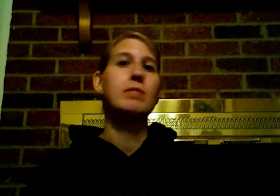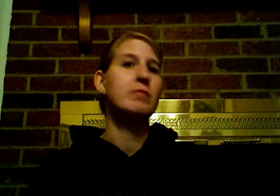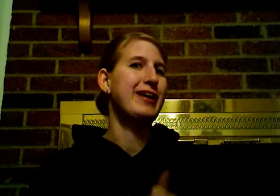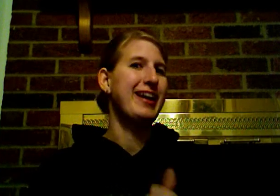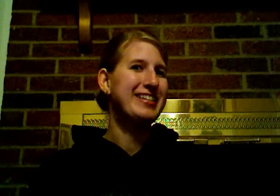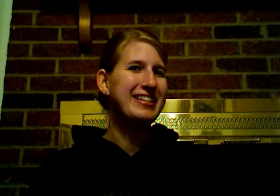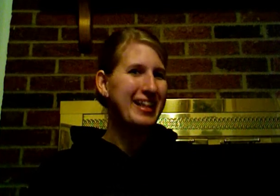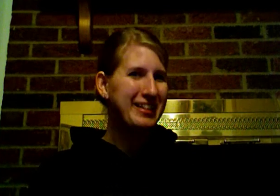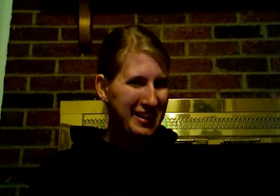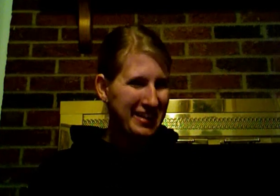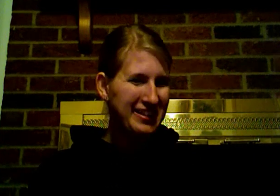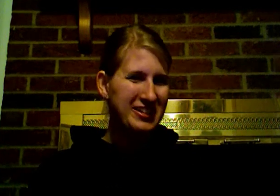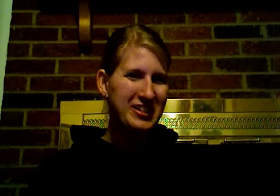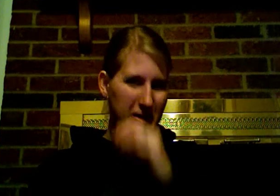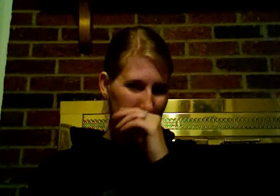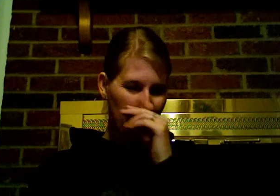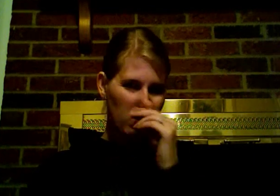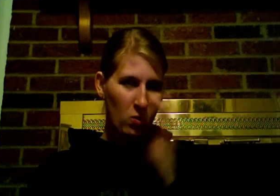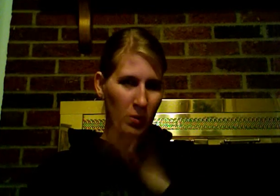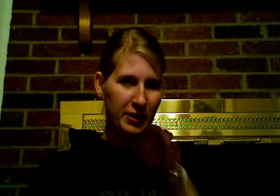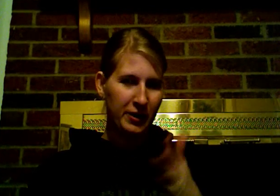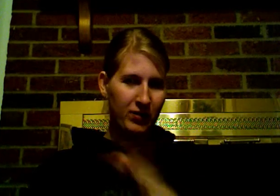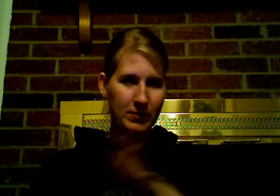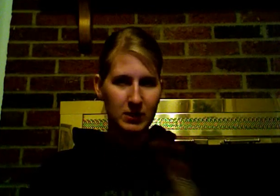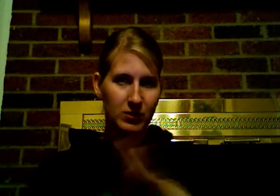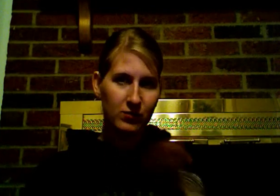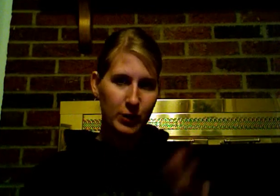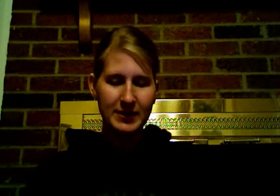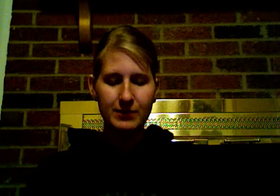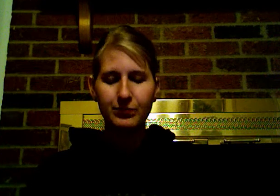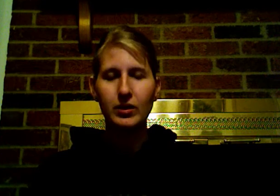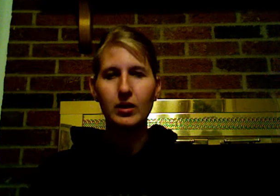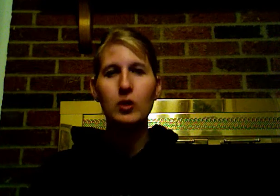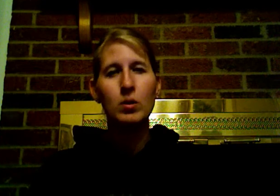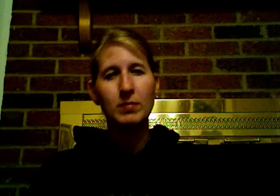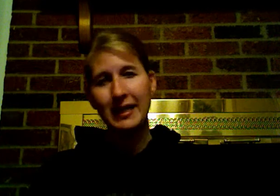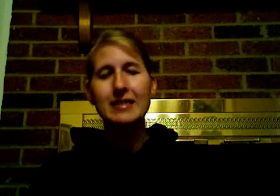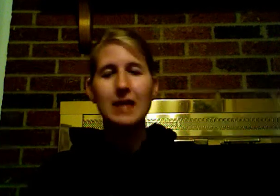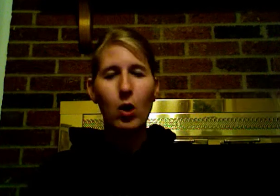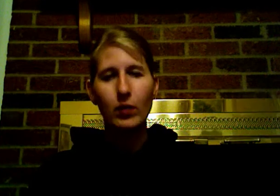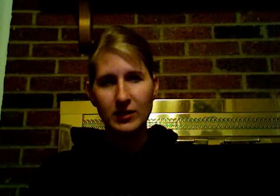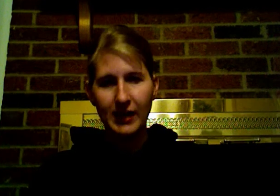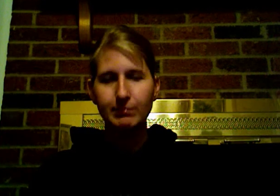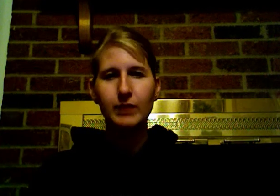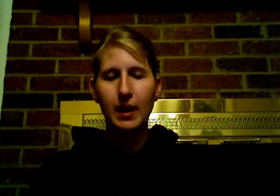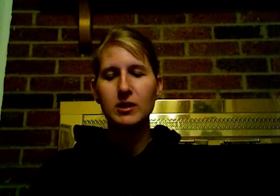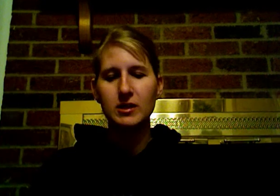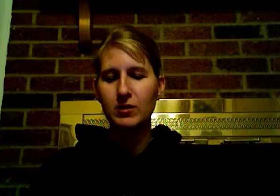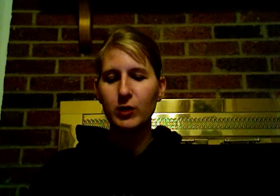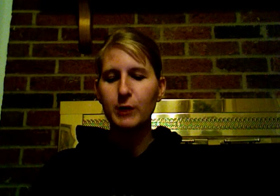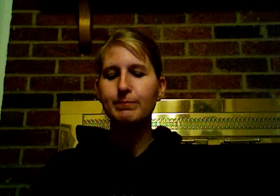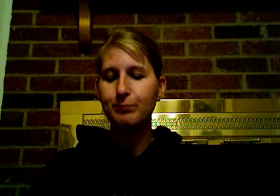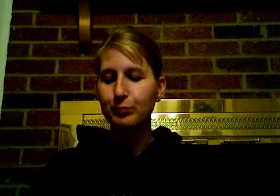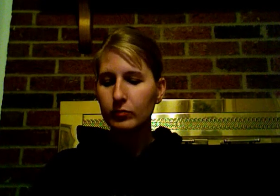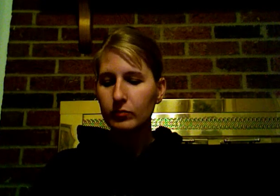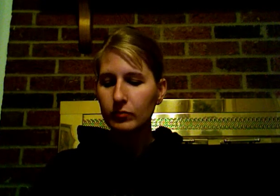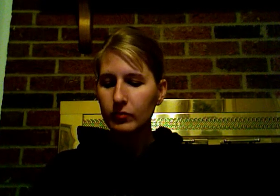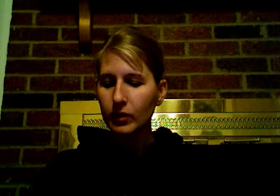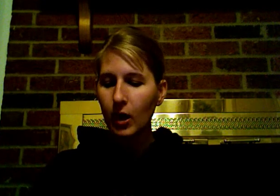Remember, ASL is not like English, so your order of object, subject, verb is normally in ASL OSV, object, subject, verb.